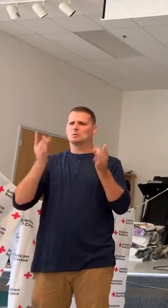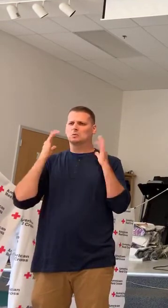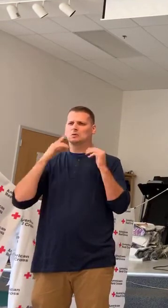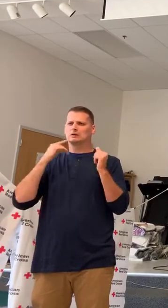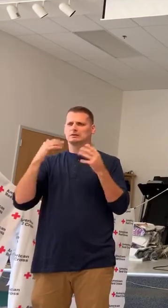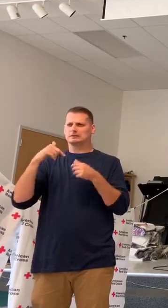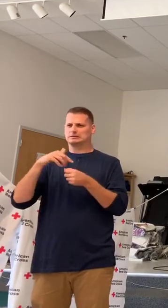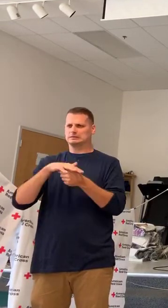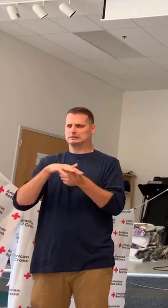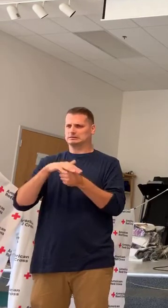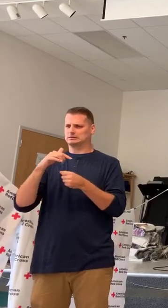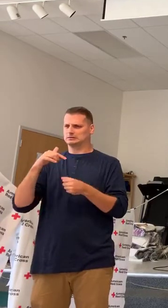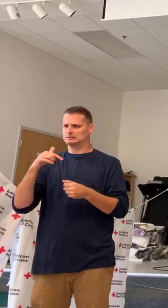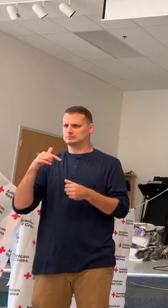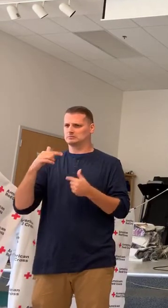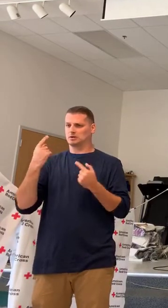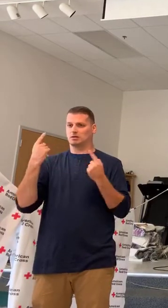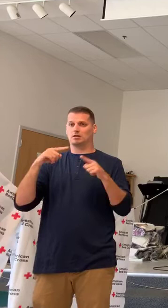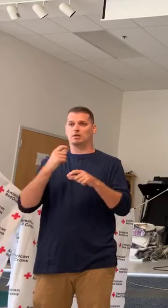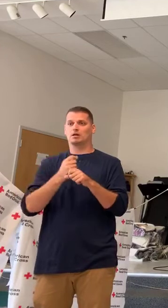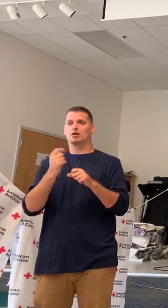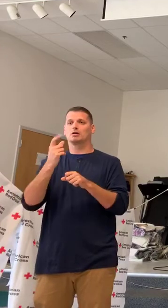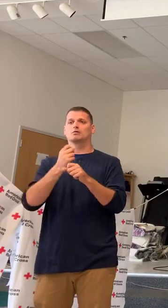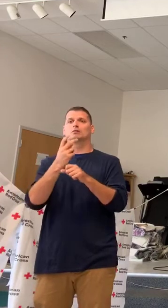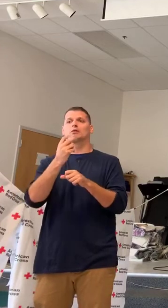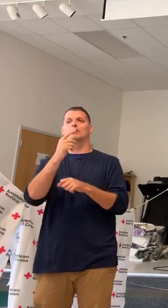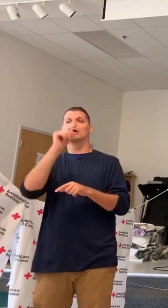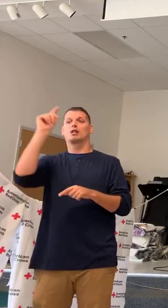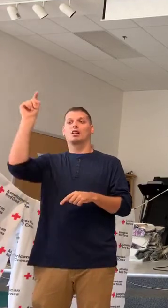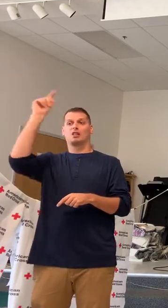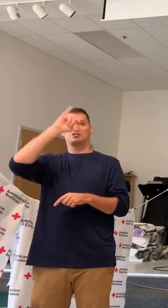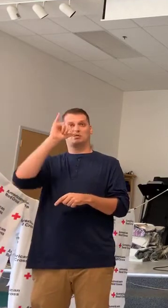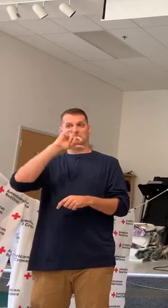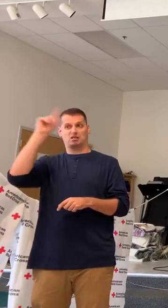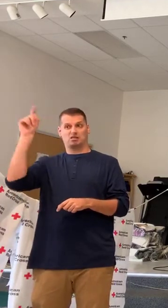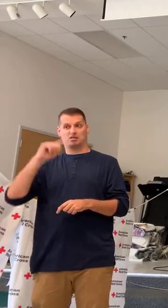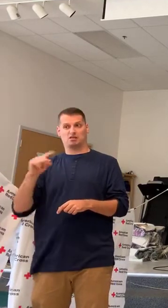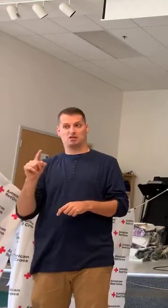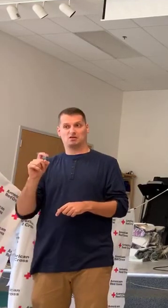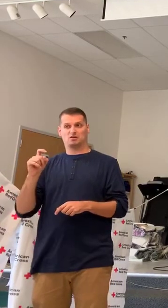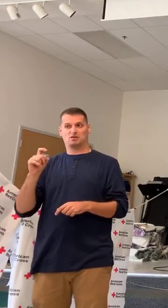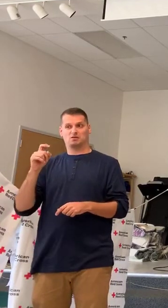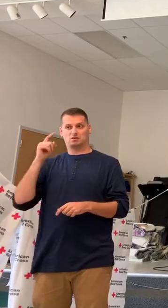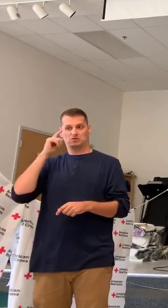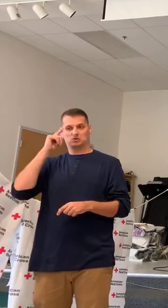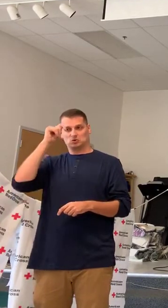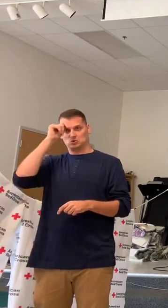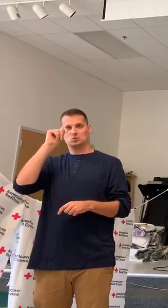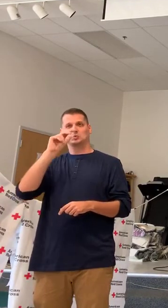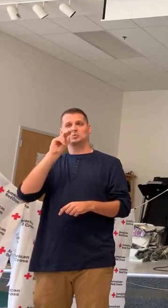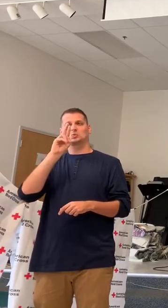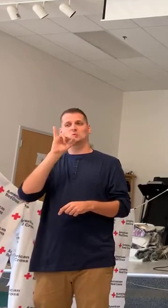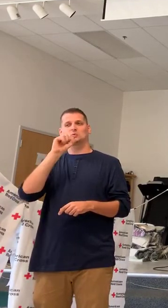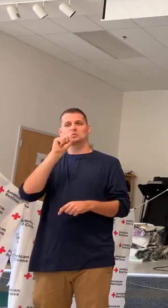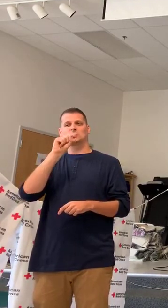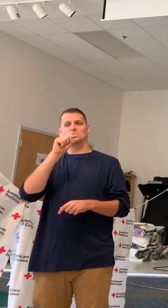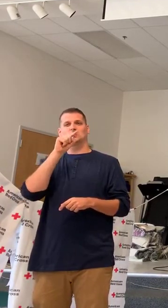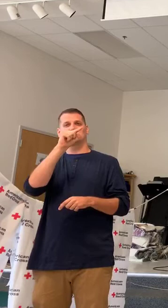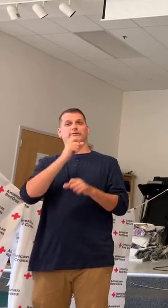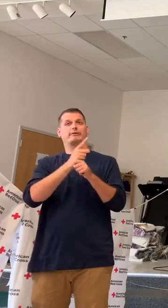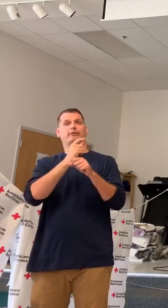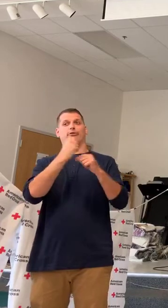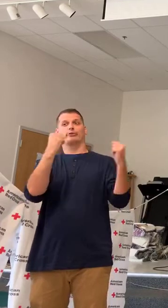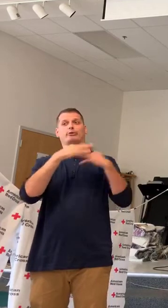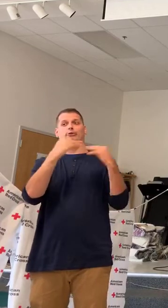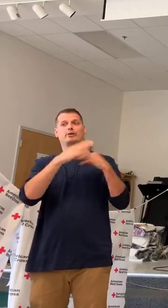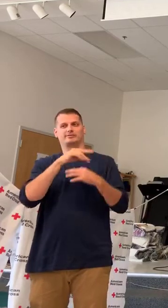state that impacts structures and tourism and industry and all those things to make life what it is. When is